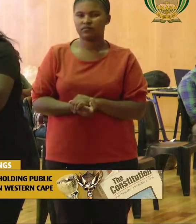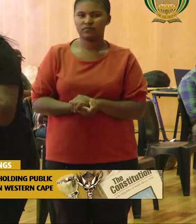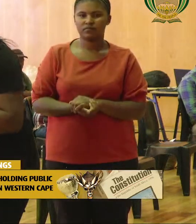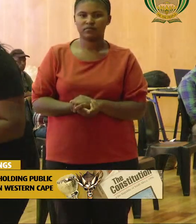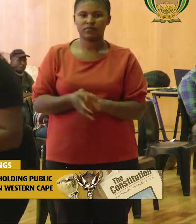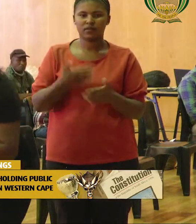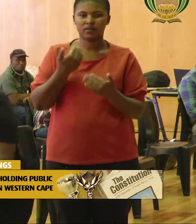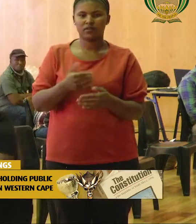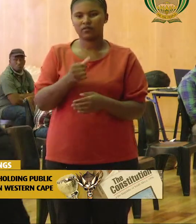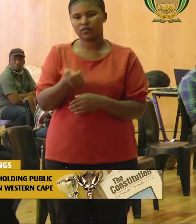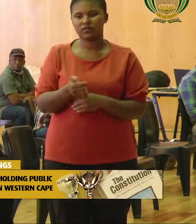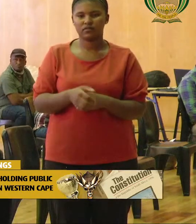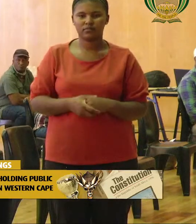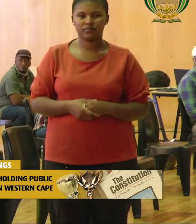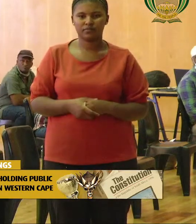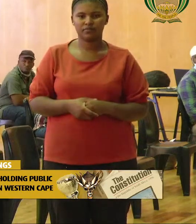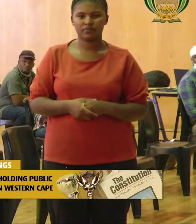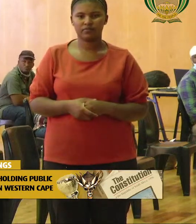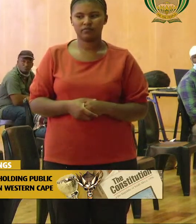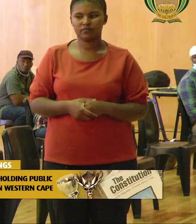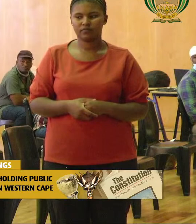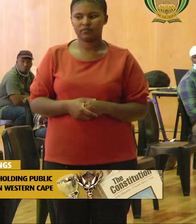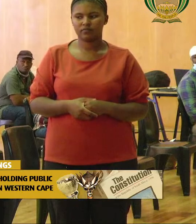Thank you. Next.